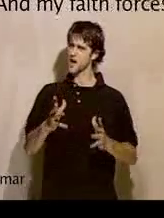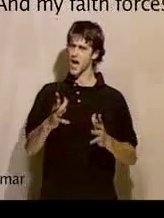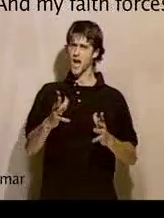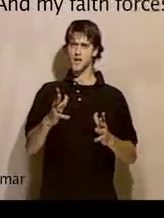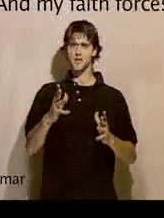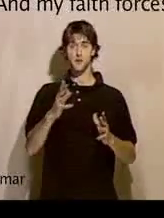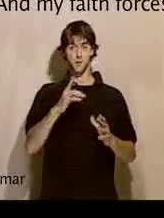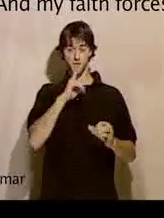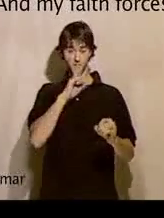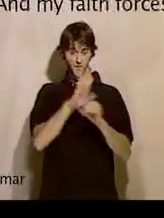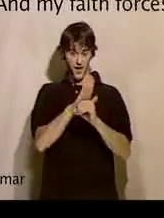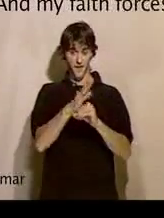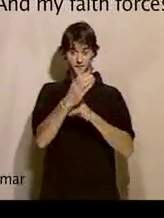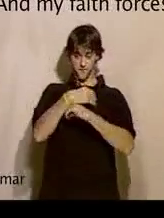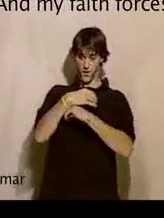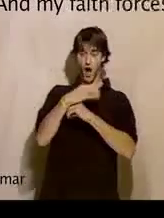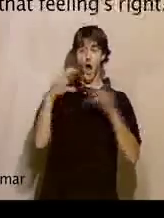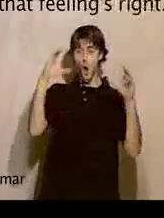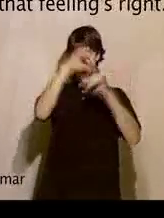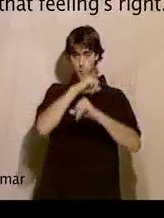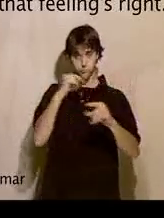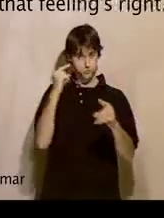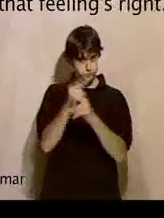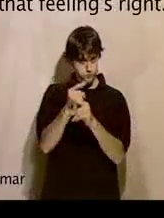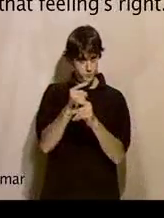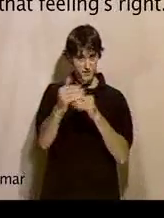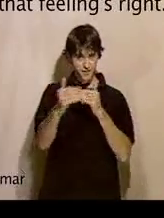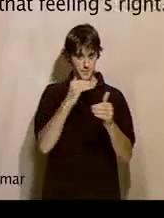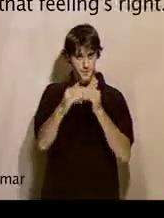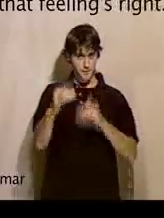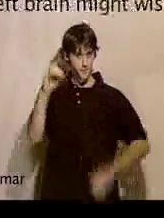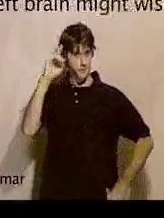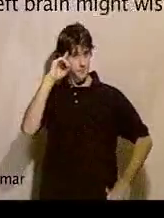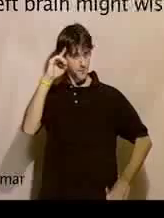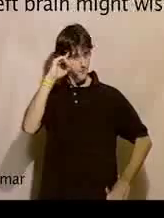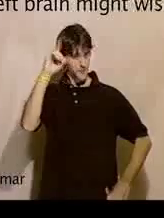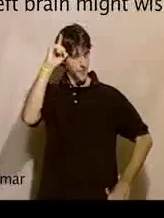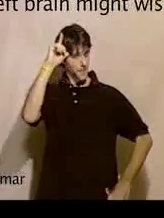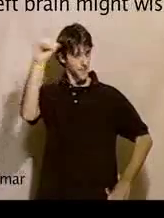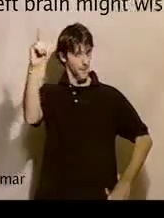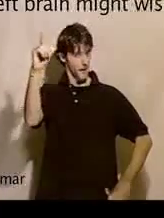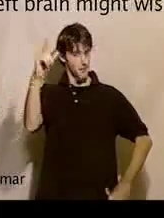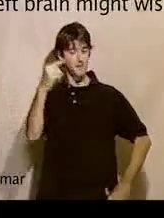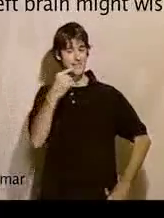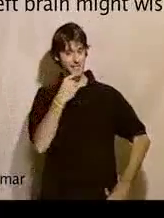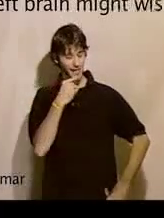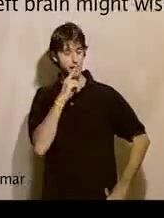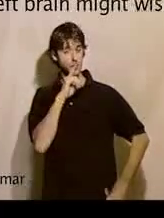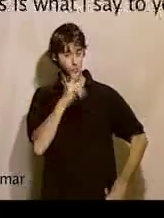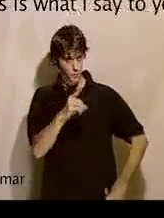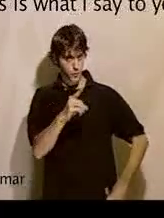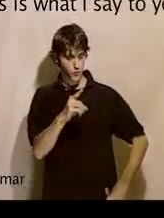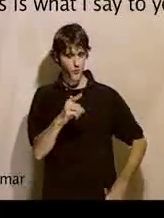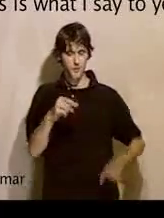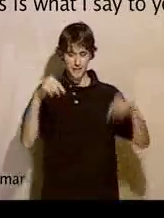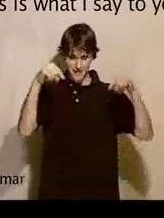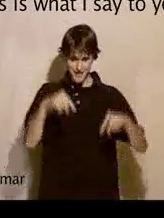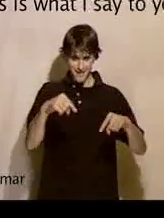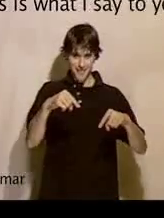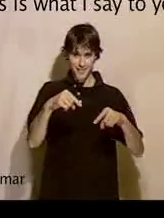alright. And my faith forces me to assume that feeling's right. So despite what my left brain might wish to say is true, this is what